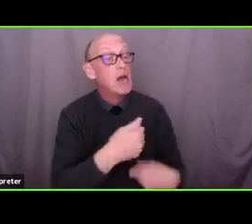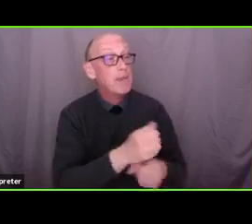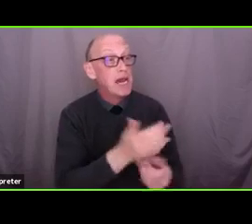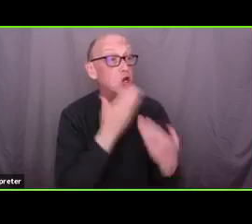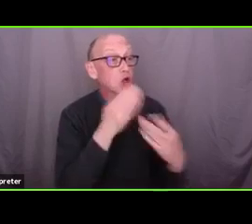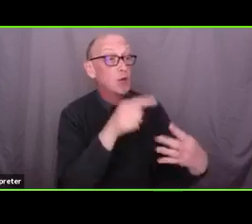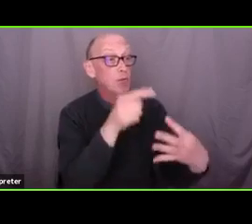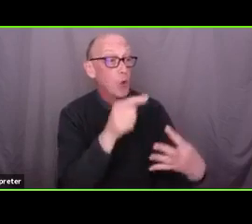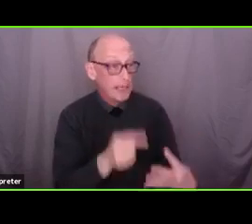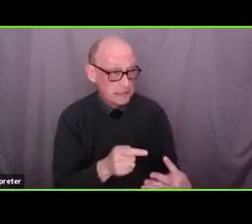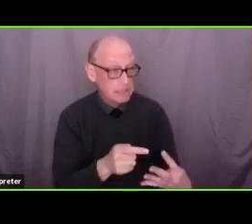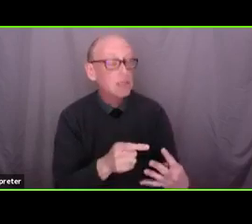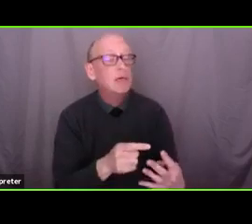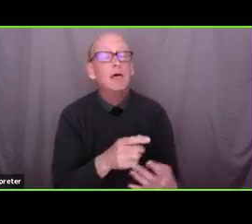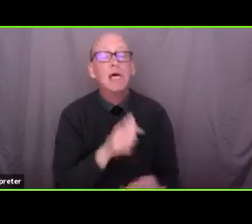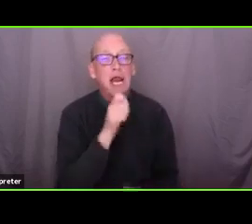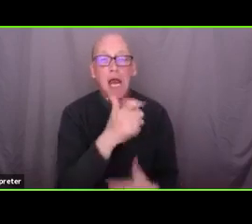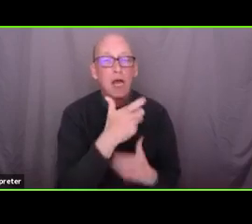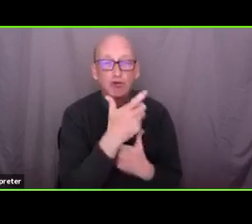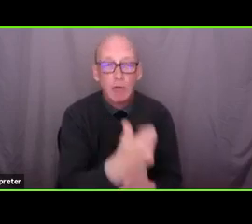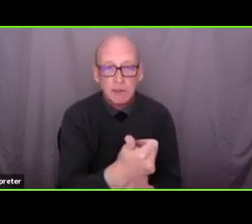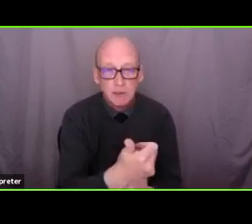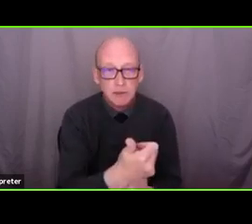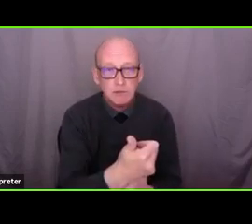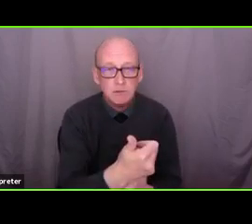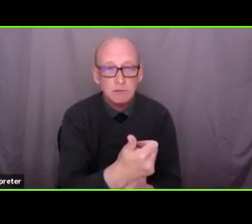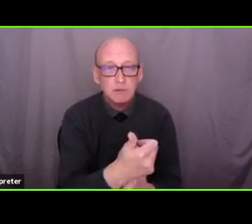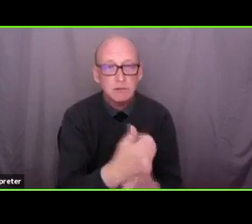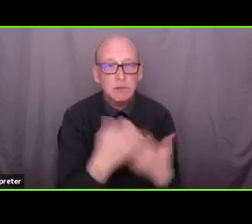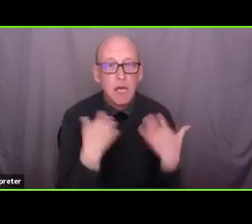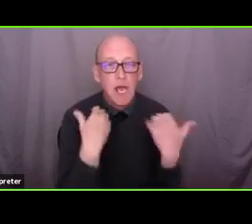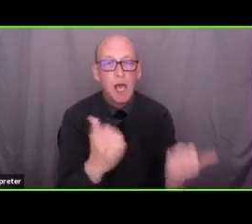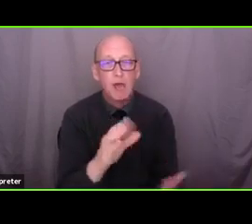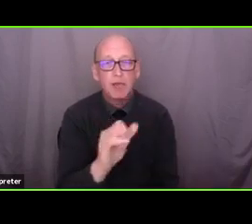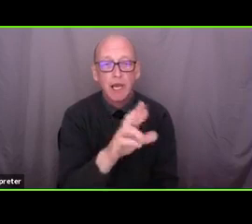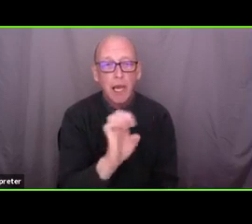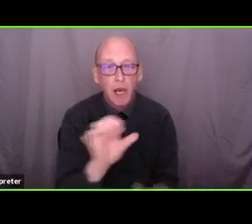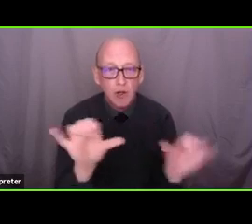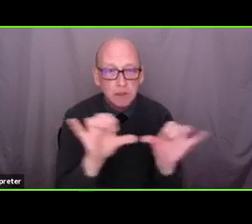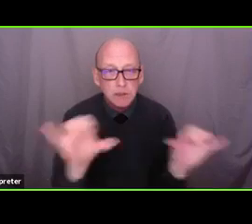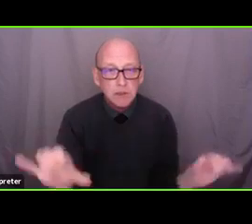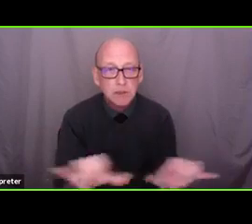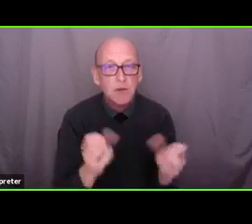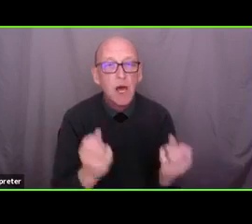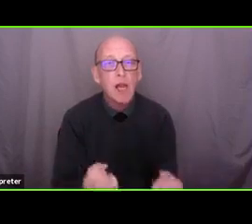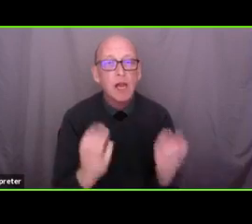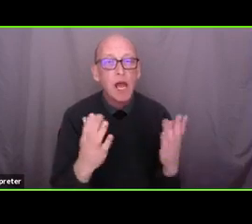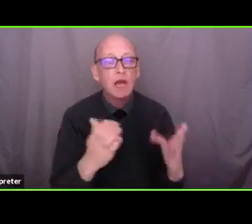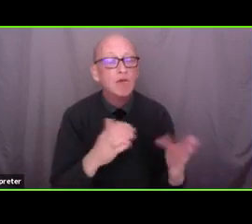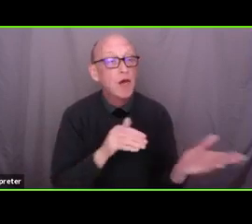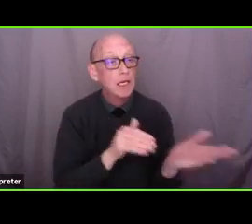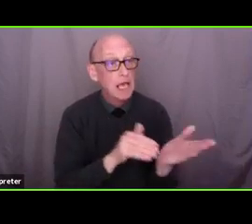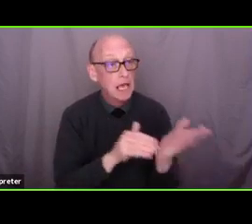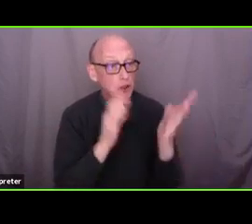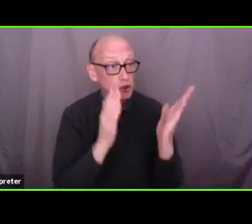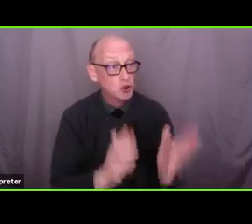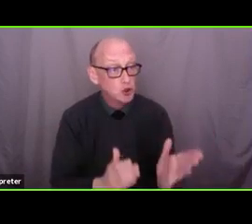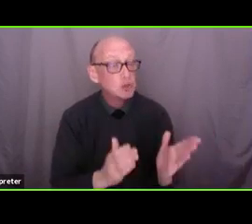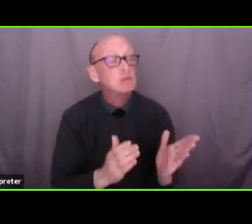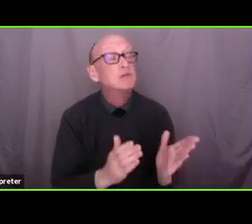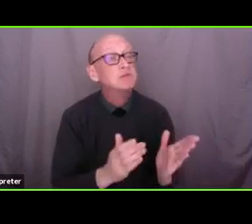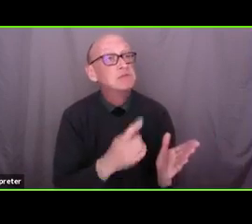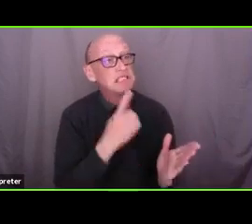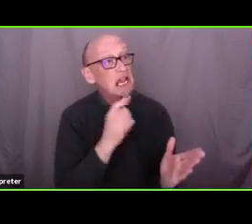there is for the traditional healthcare system. A lot of providers have the belief that if they provide services